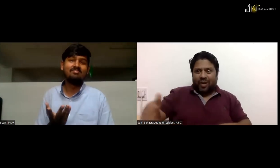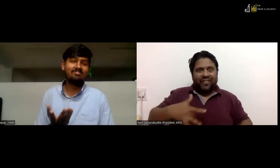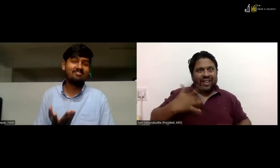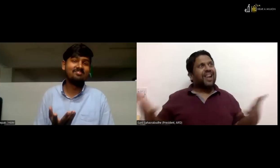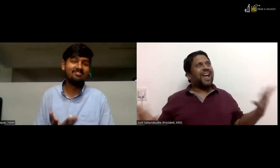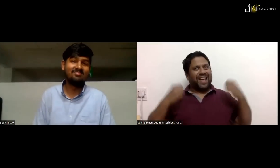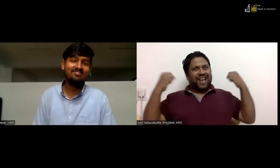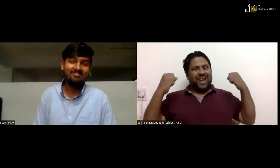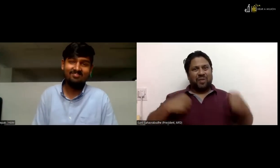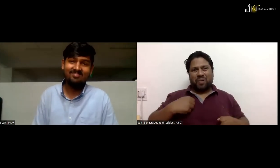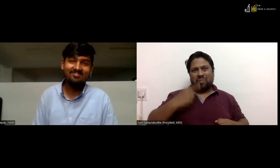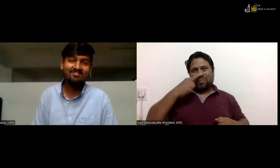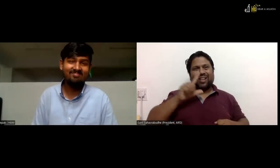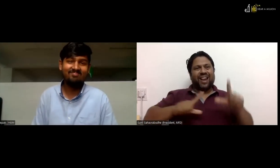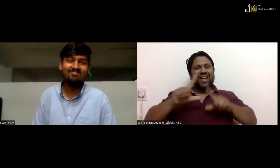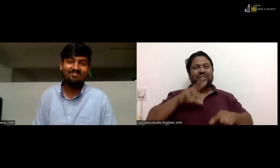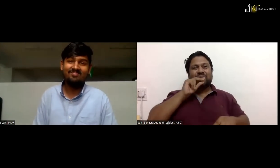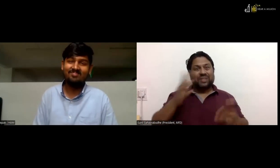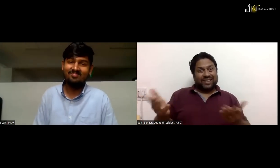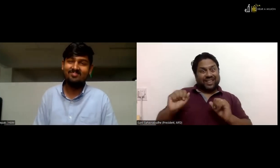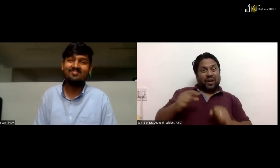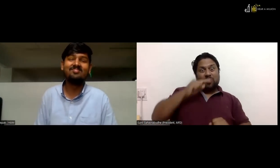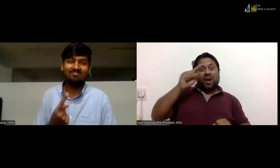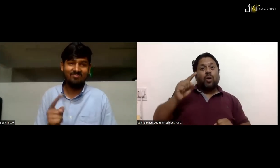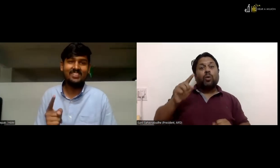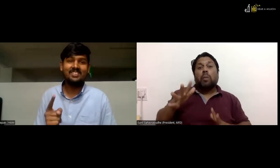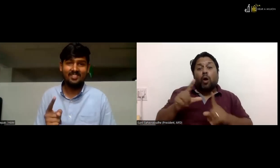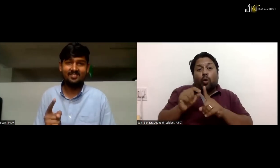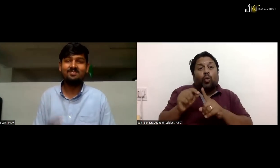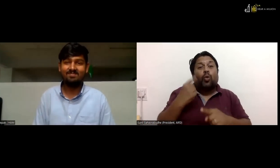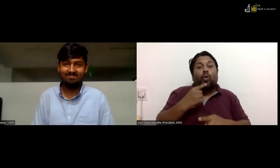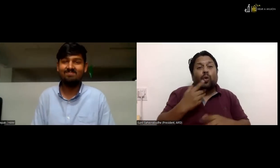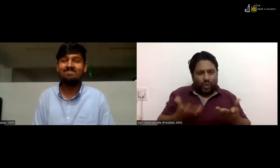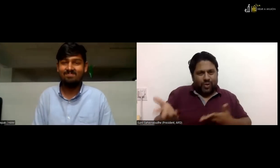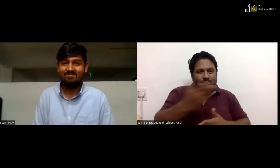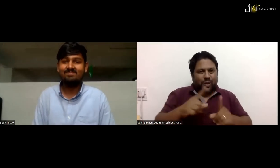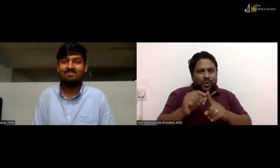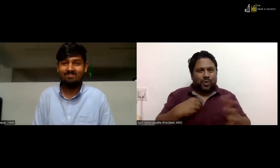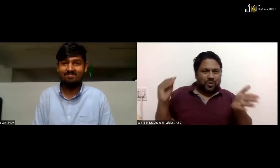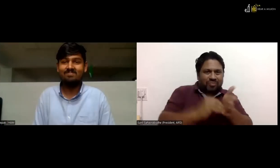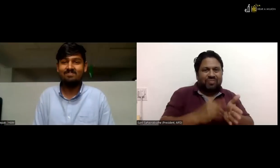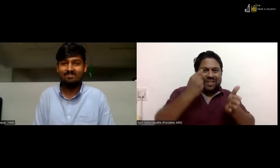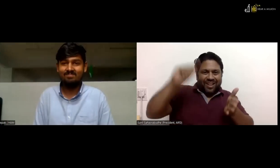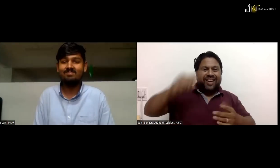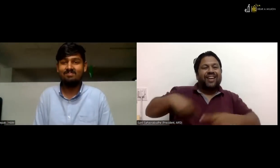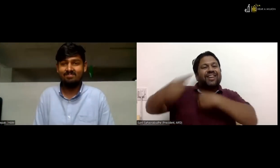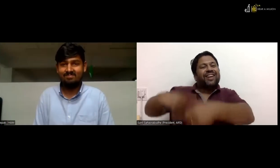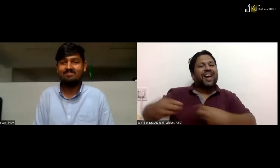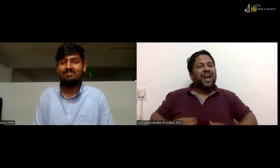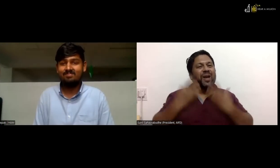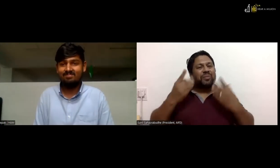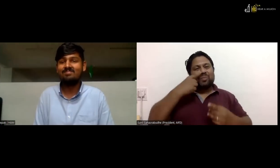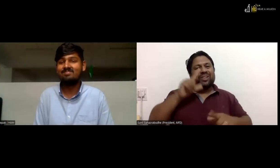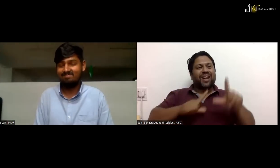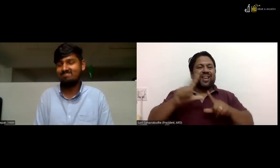celebrated. Yes, definitely, because we are someone who are the speakers of sign language, and we must carry on this,